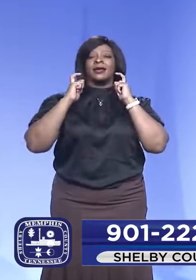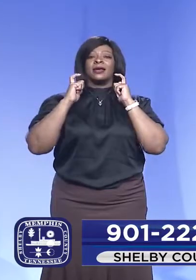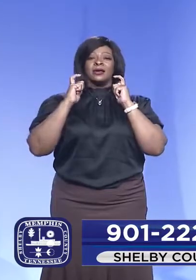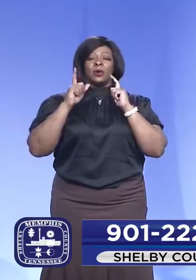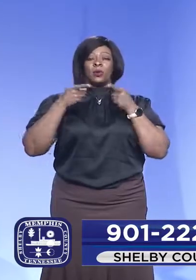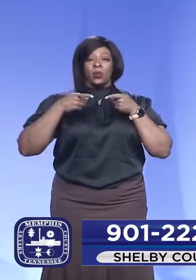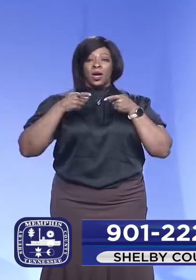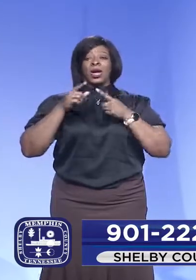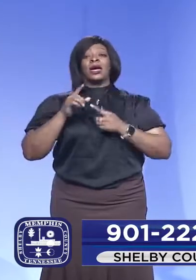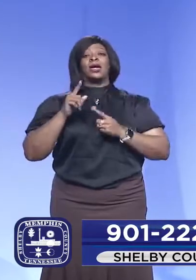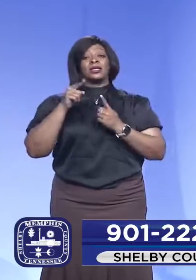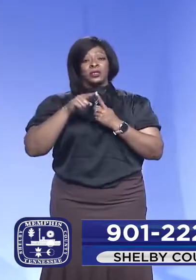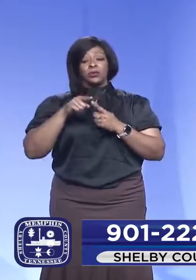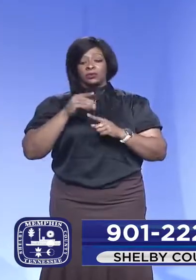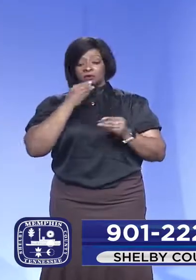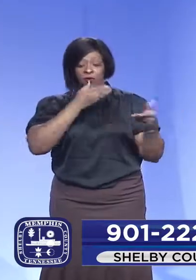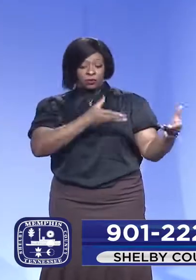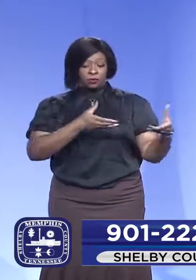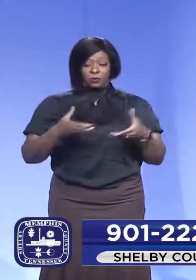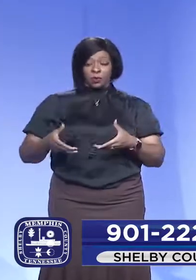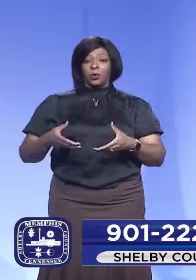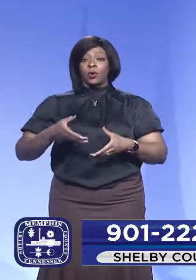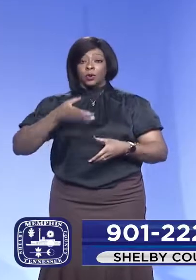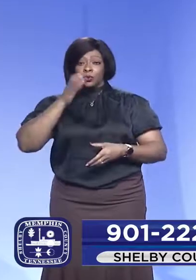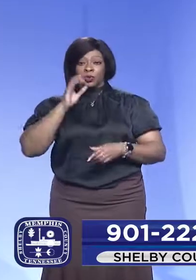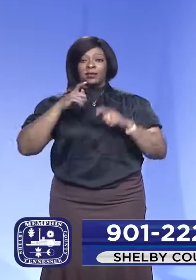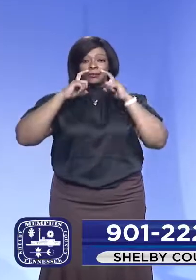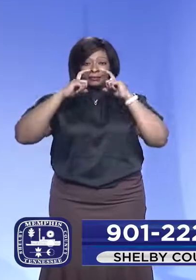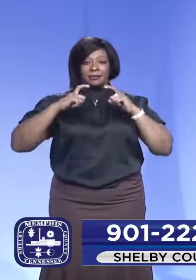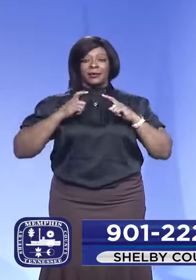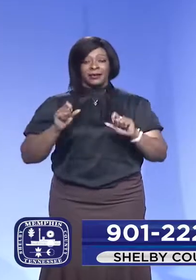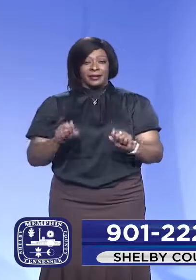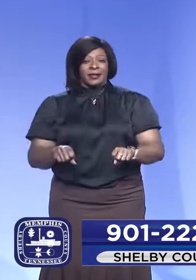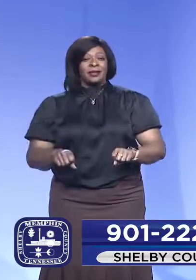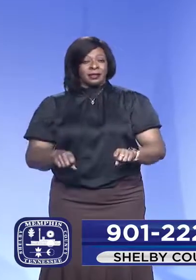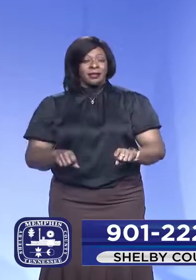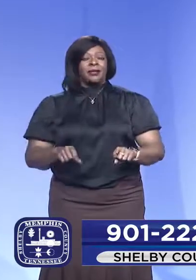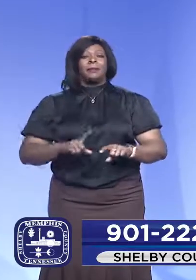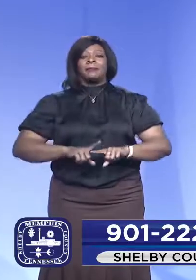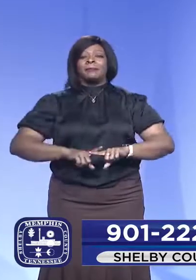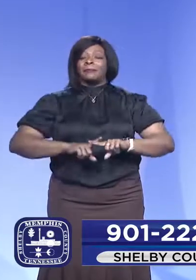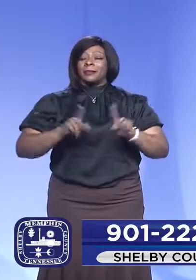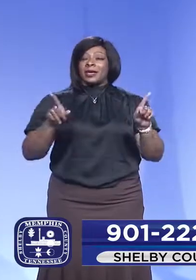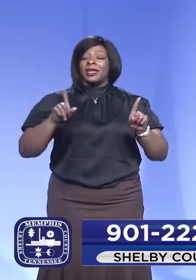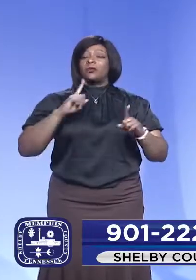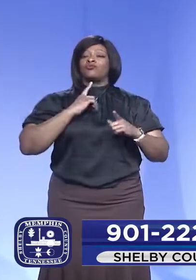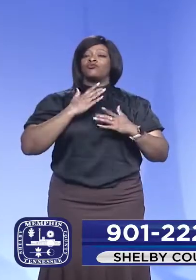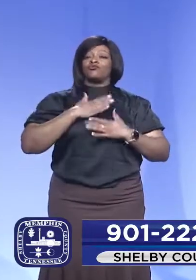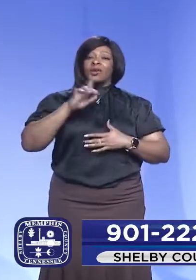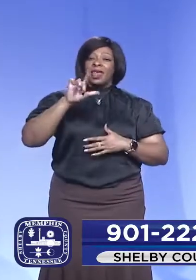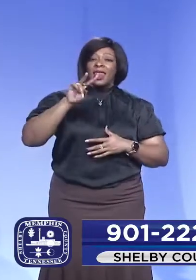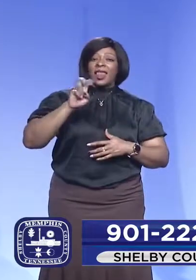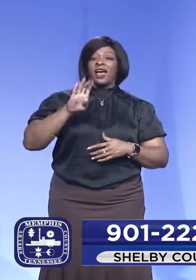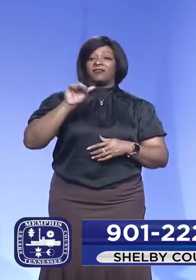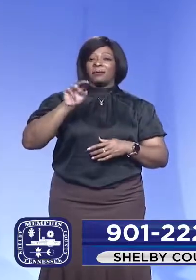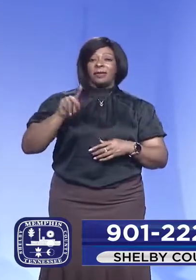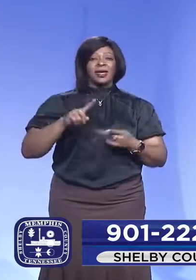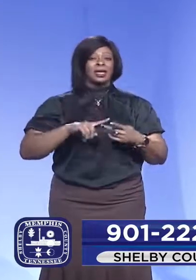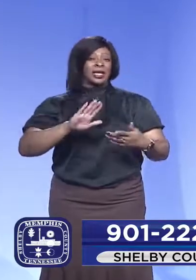actually eating or drinking. But the live entertainment